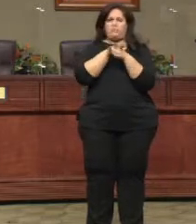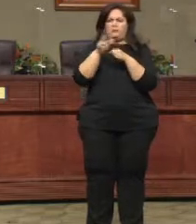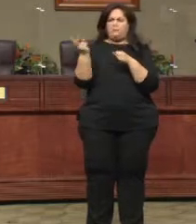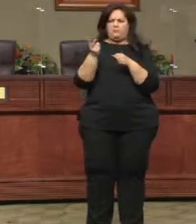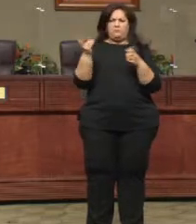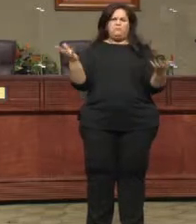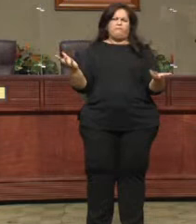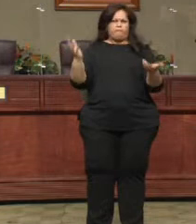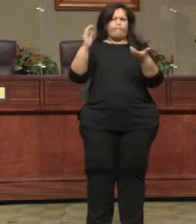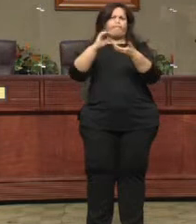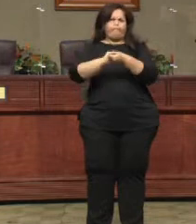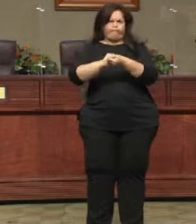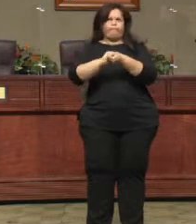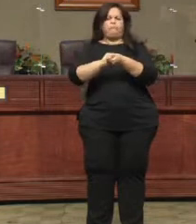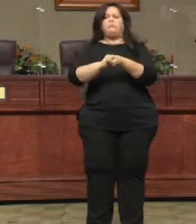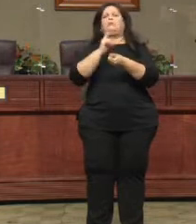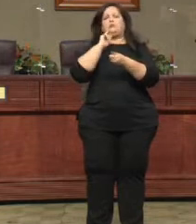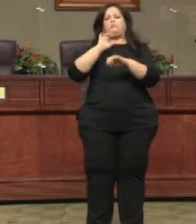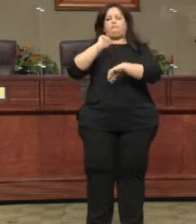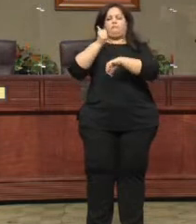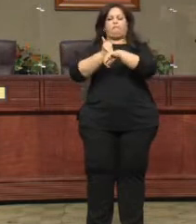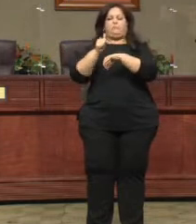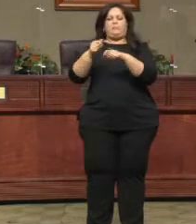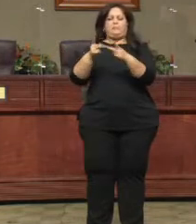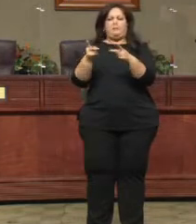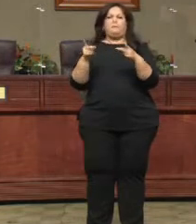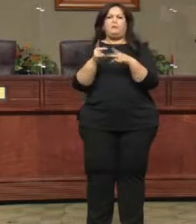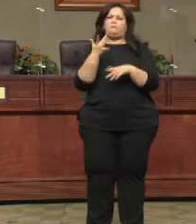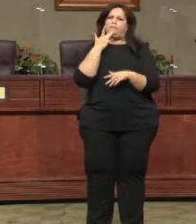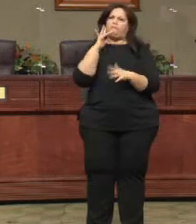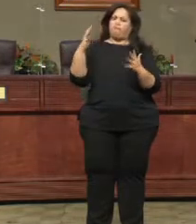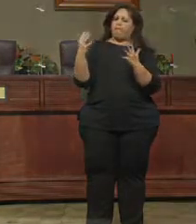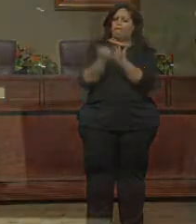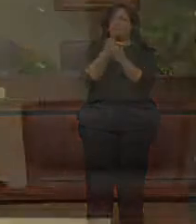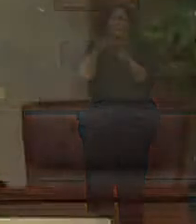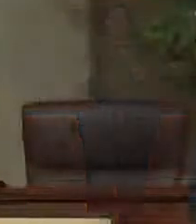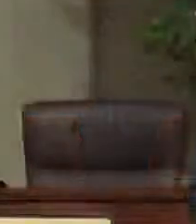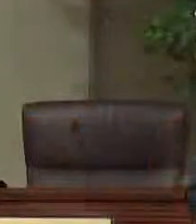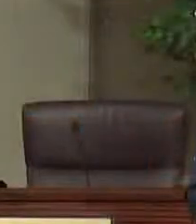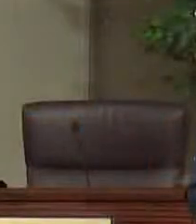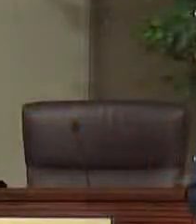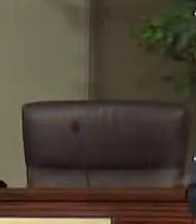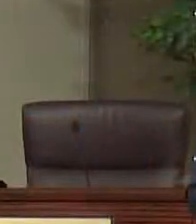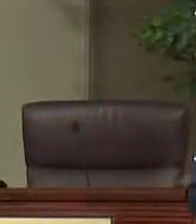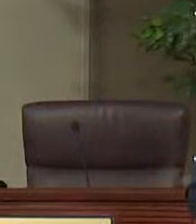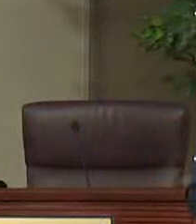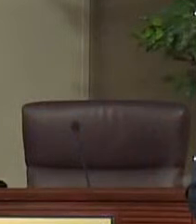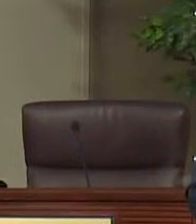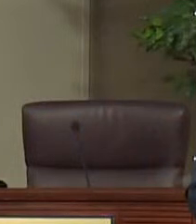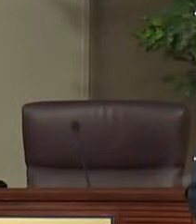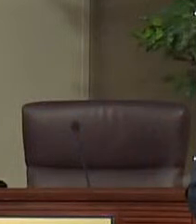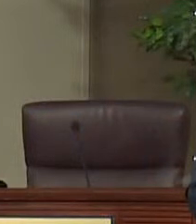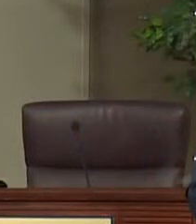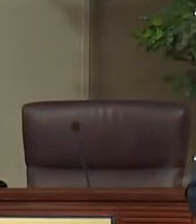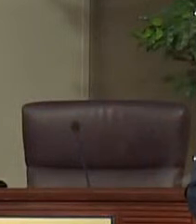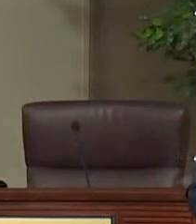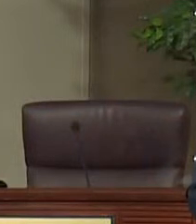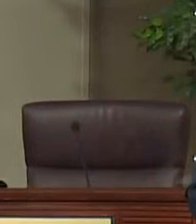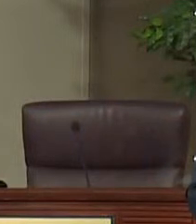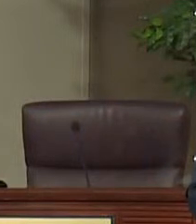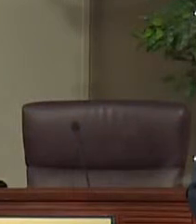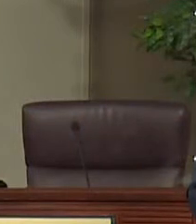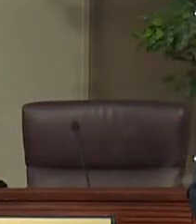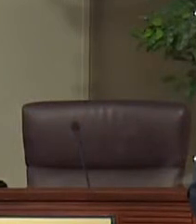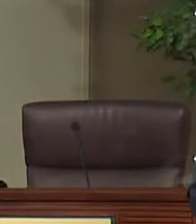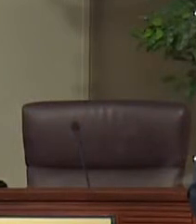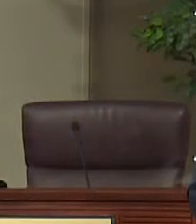this initiative and are fortunate to use this opportunity to provide our minority and underserved populations with a